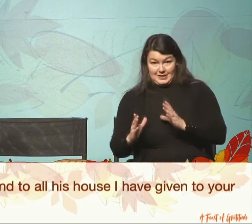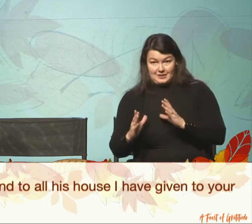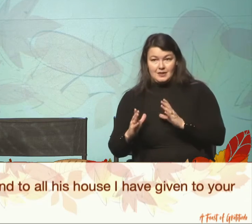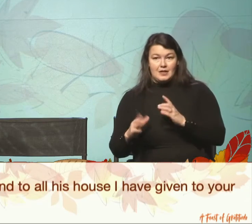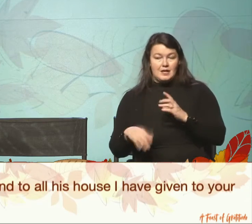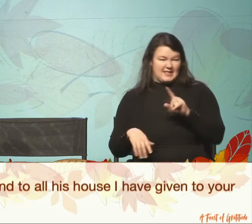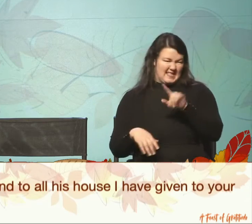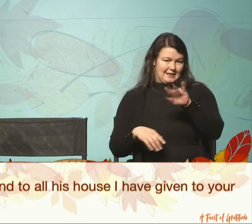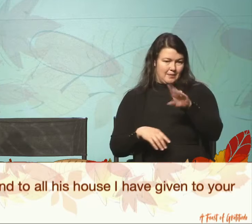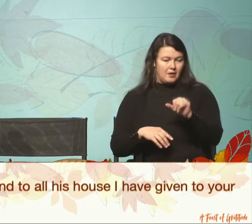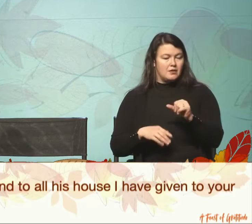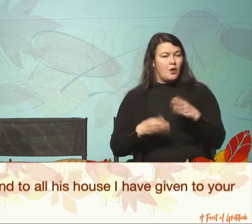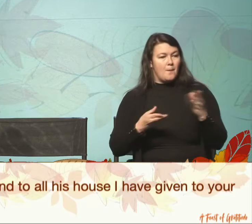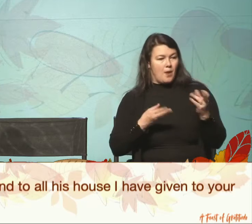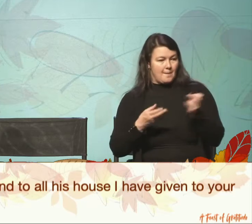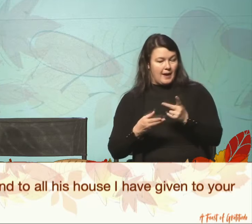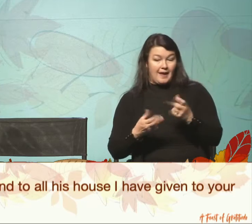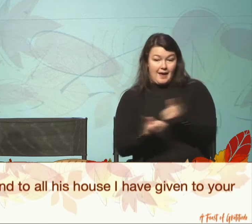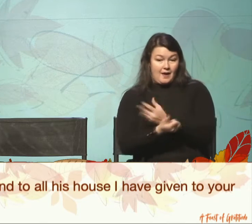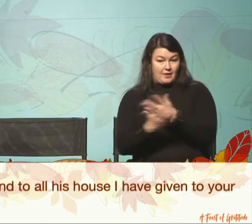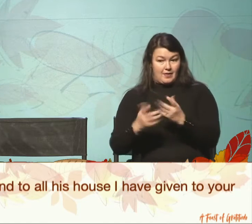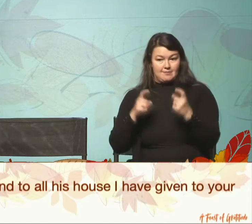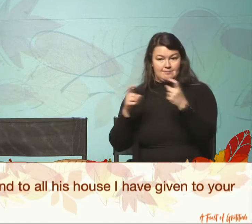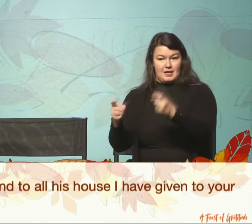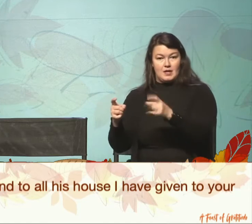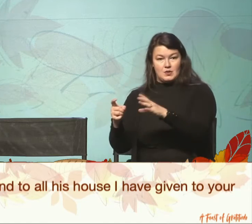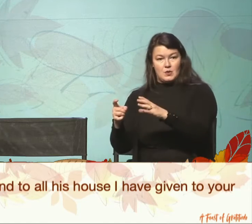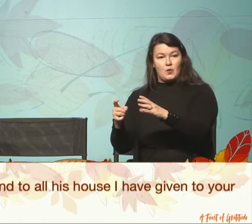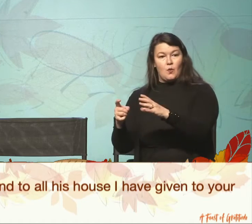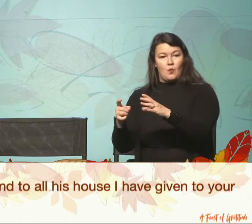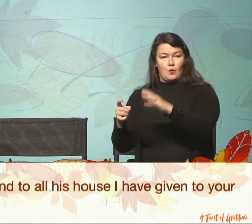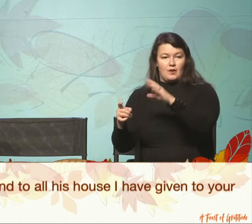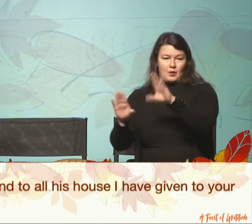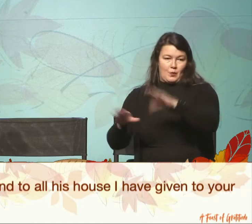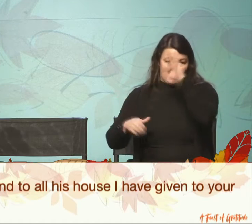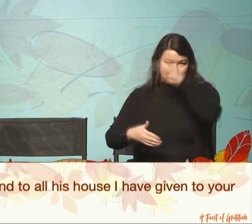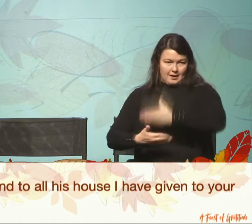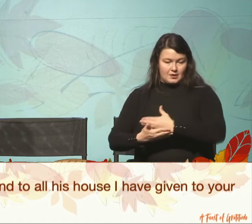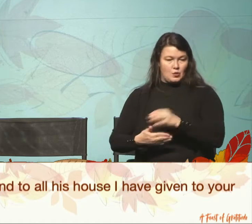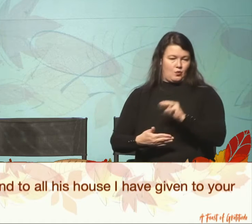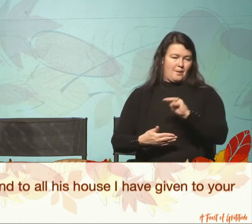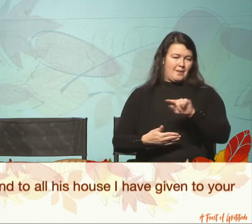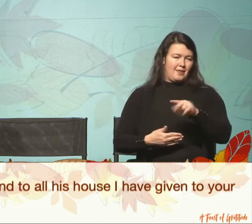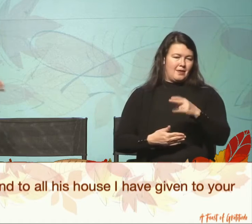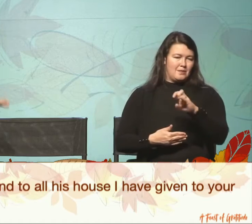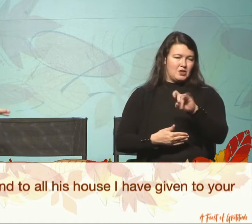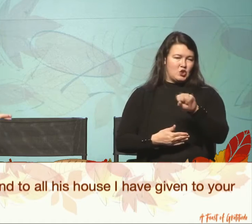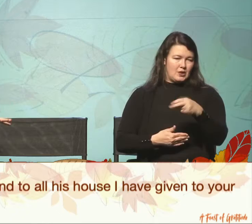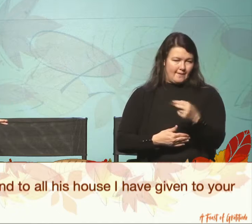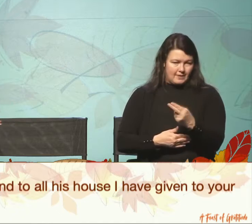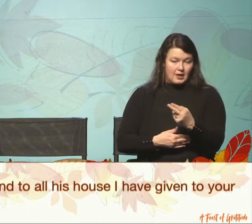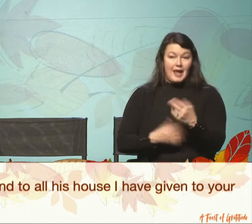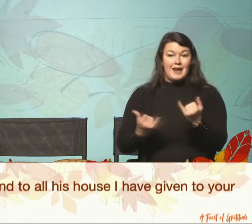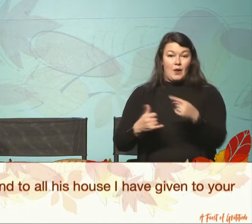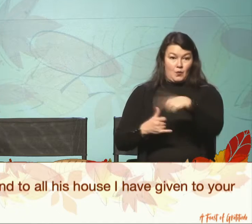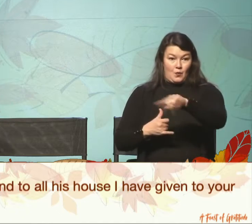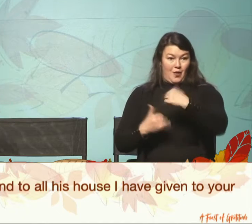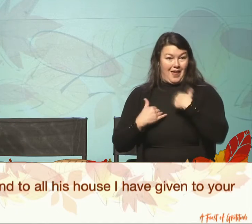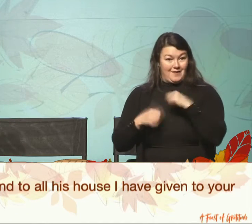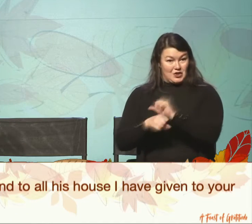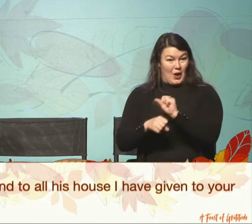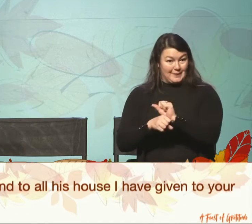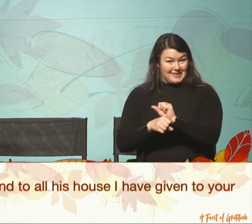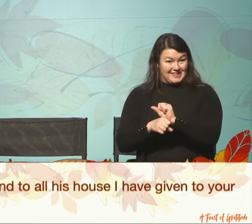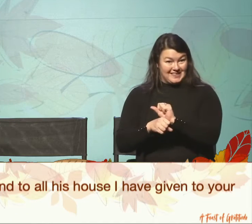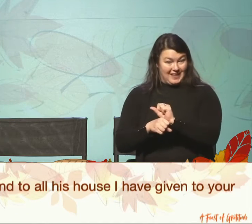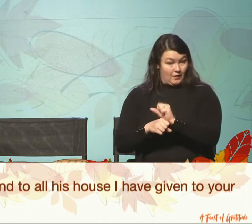Saul and to all his house, I'm giving it to your master's grandson. So I'm giving it to Mephibosheth, and you all now have jobs. You all,